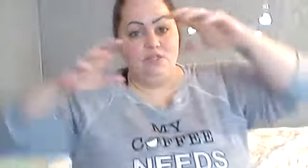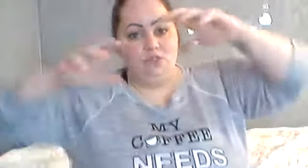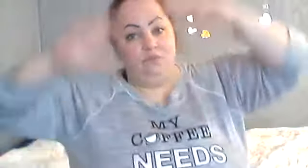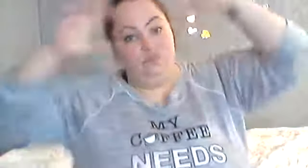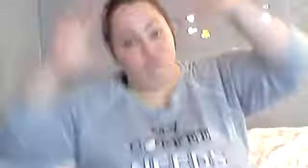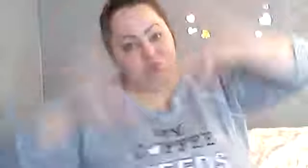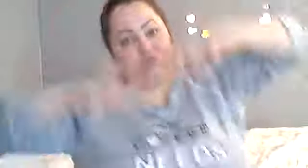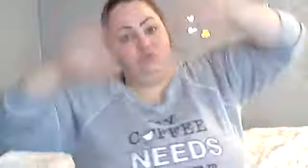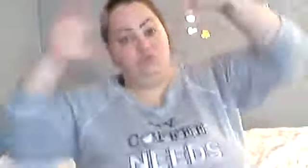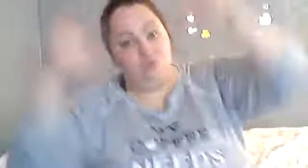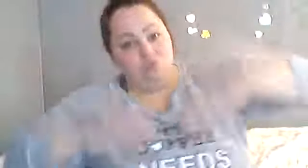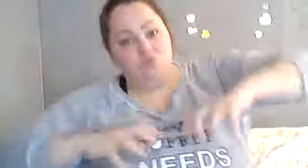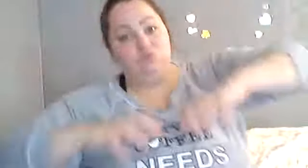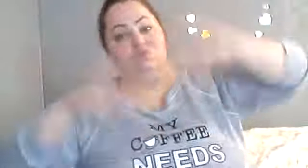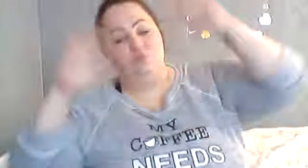Rainstorm.